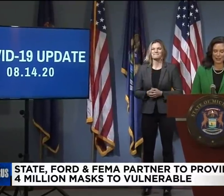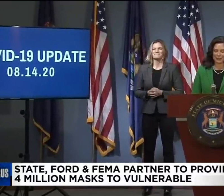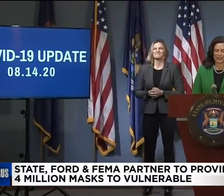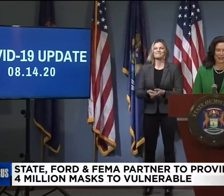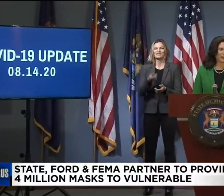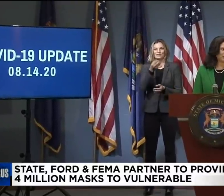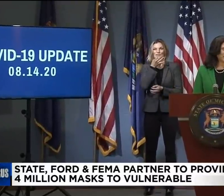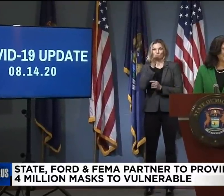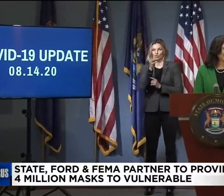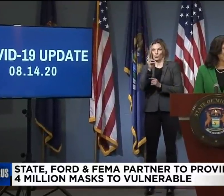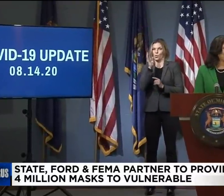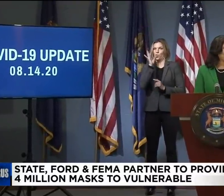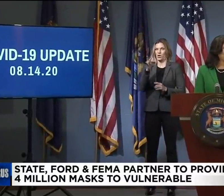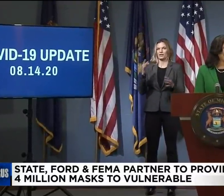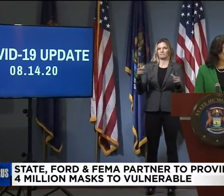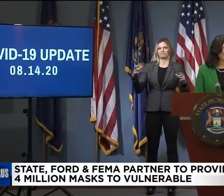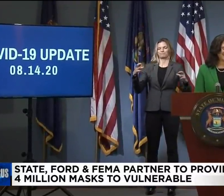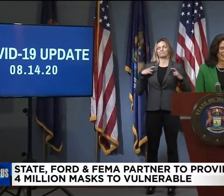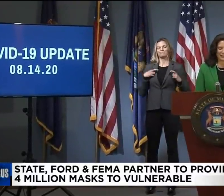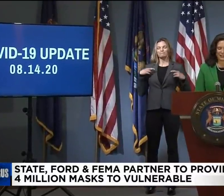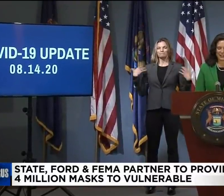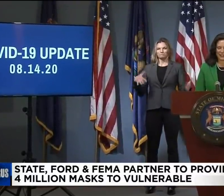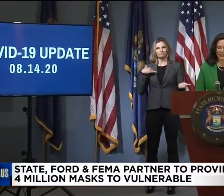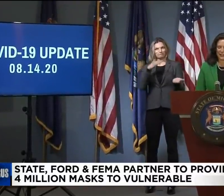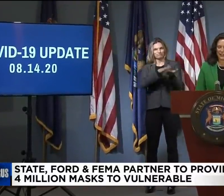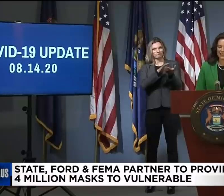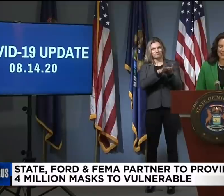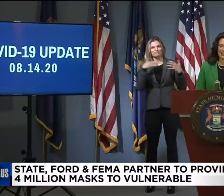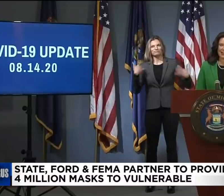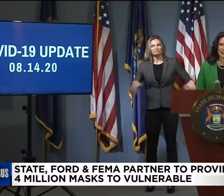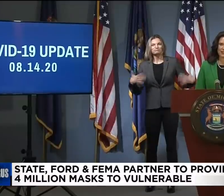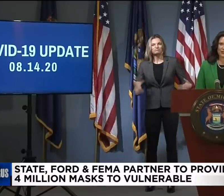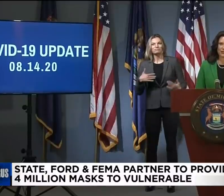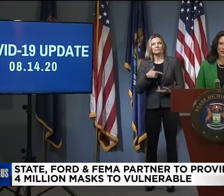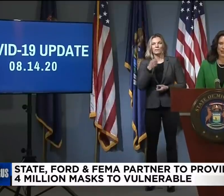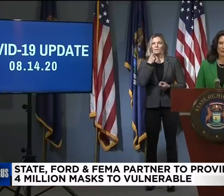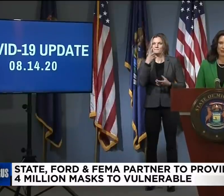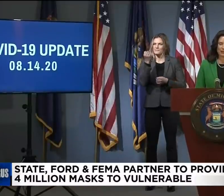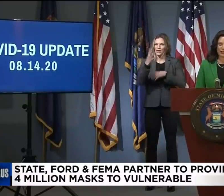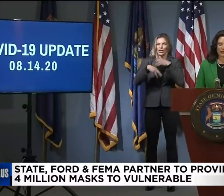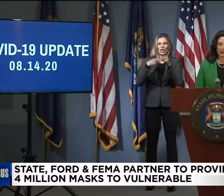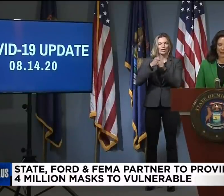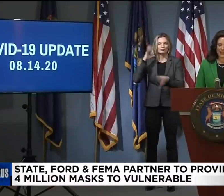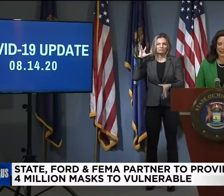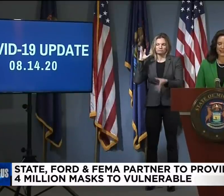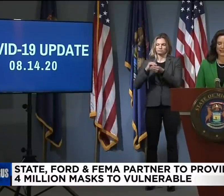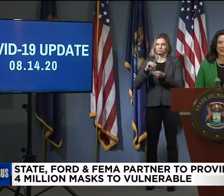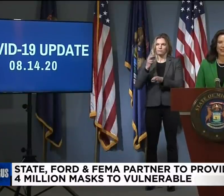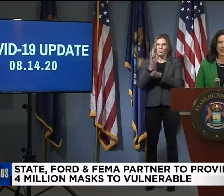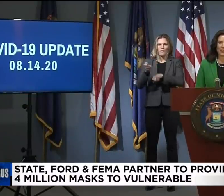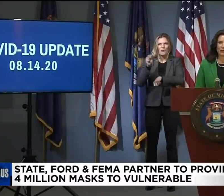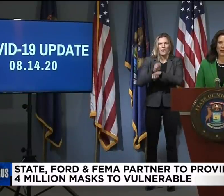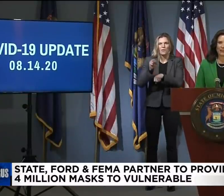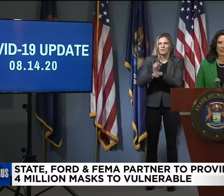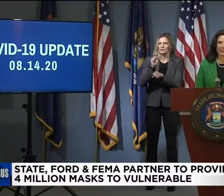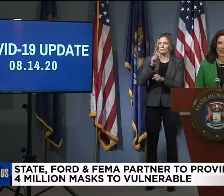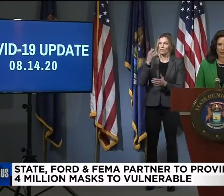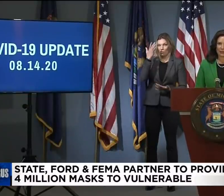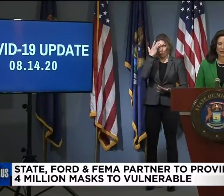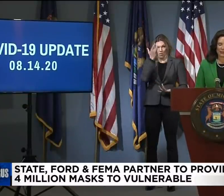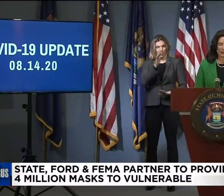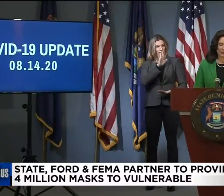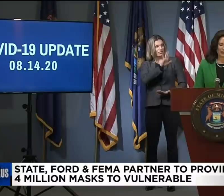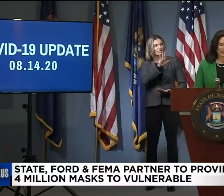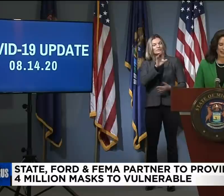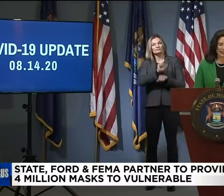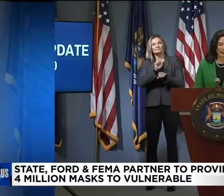optimistic on the state's trend. During the briefing, the topic of schools slowly took center stage. The governor says more work needs